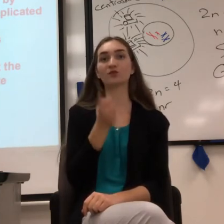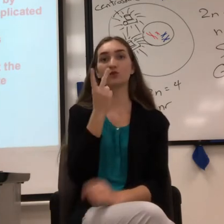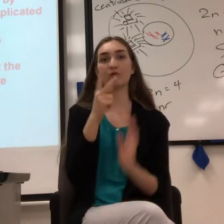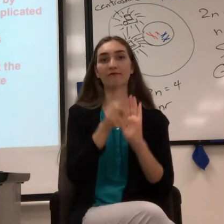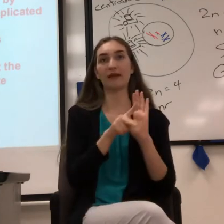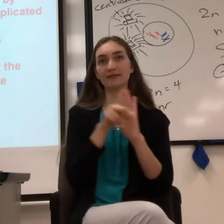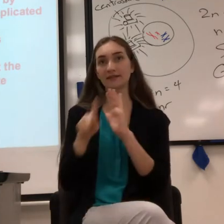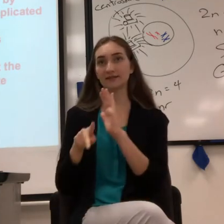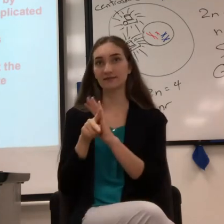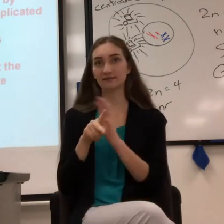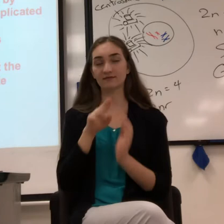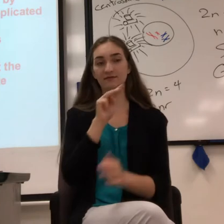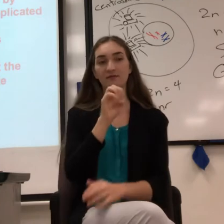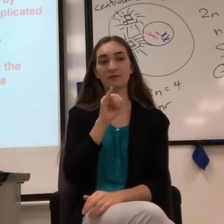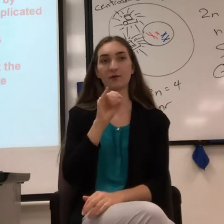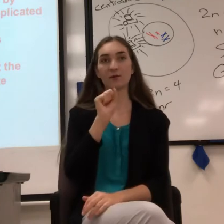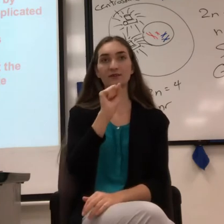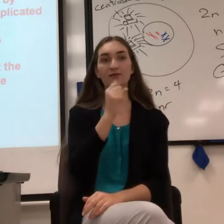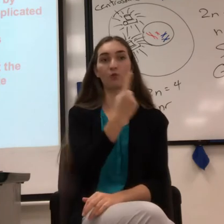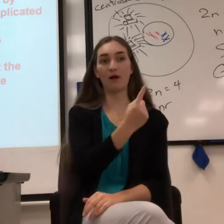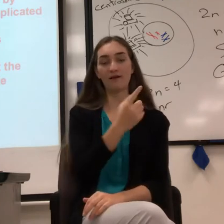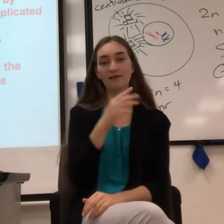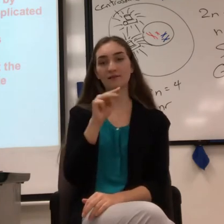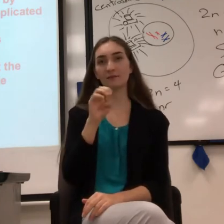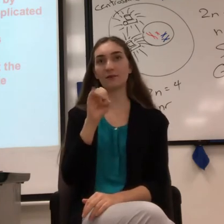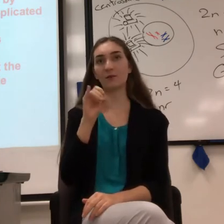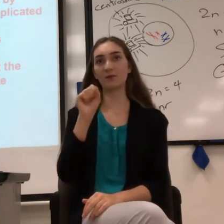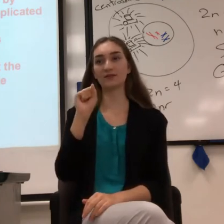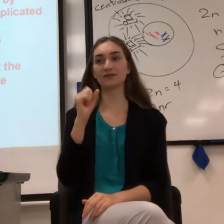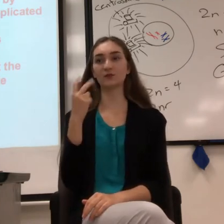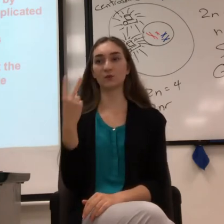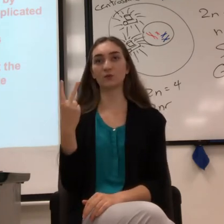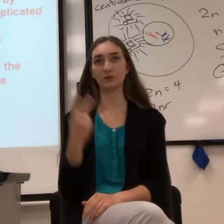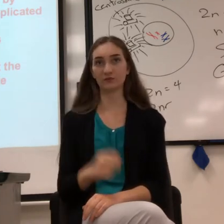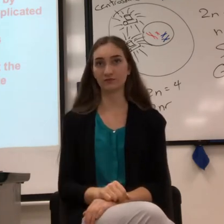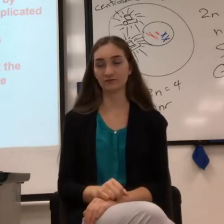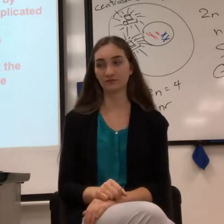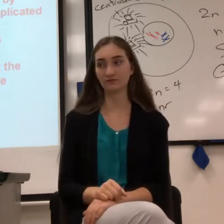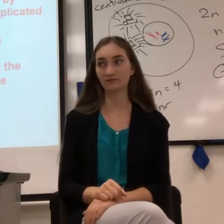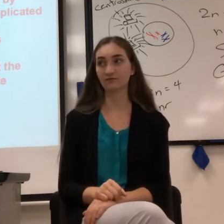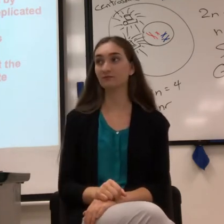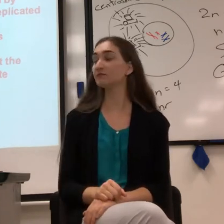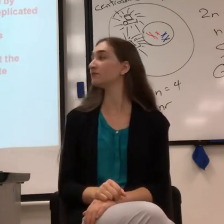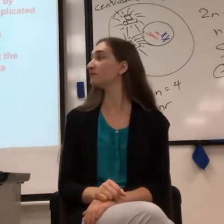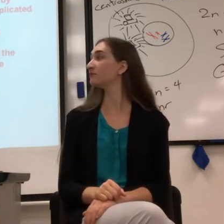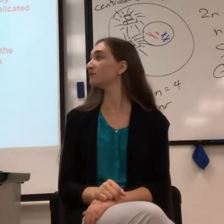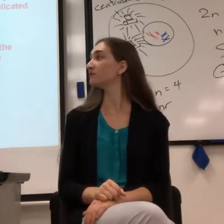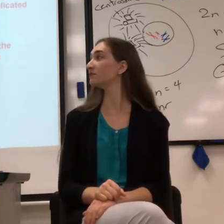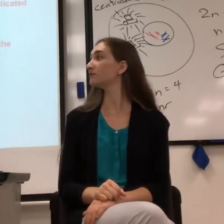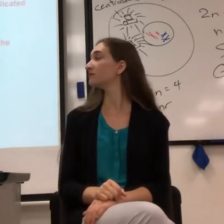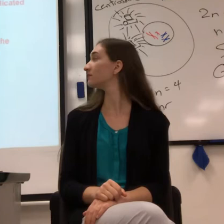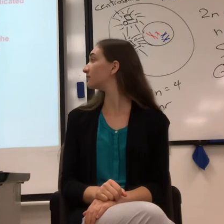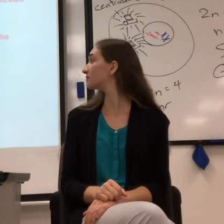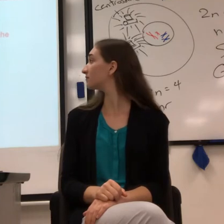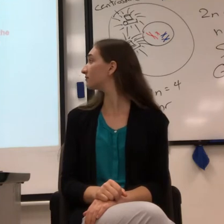meiosis 1, and then there's meiosis 2. Okay, well, let me pull back a little bit.